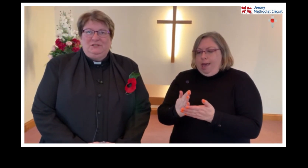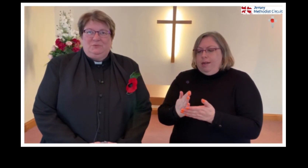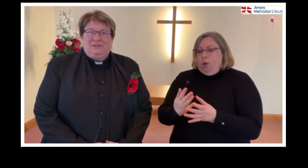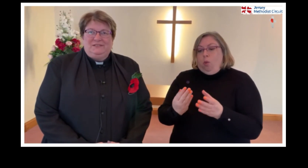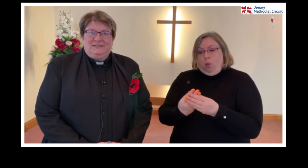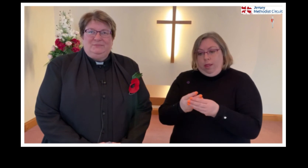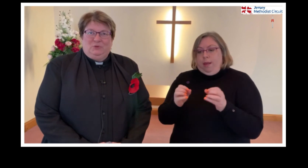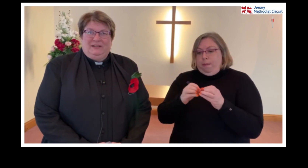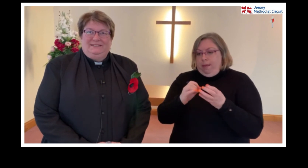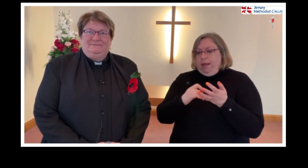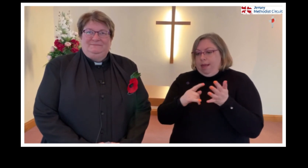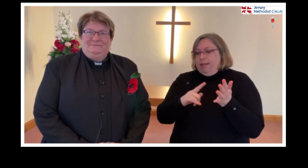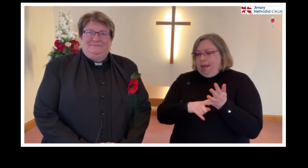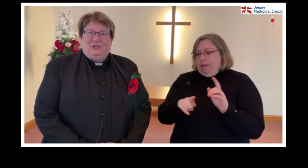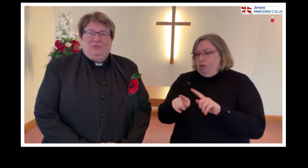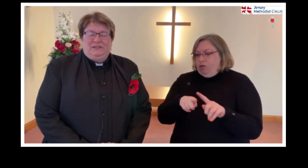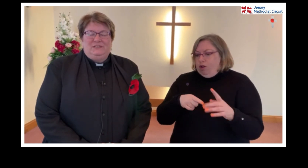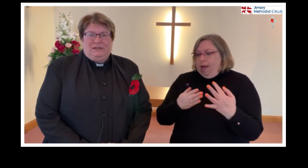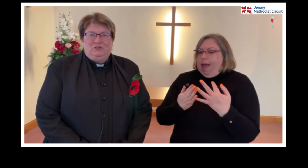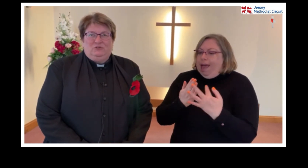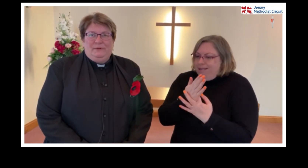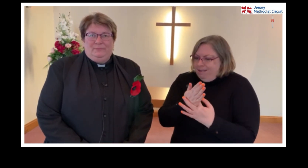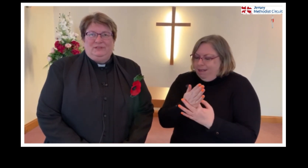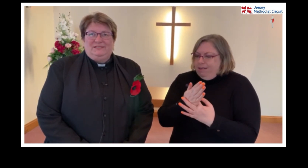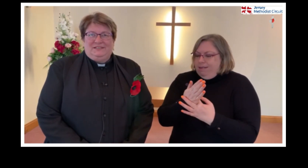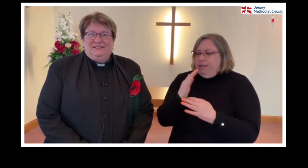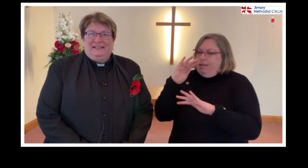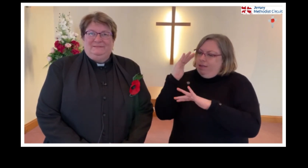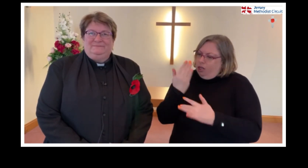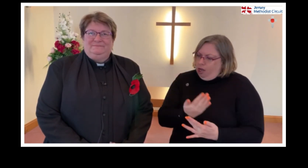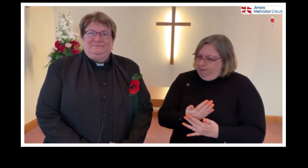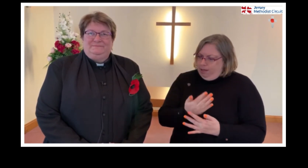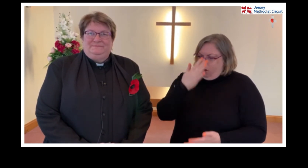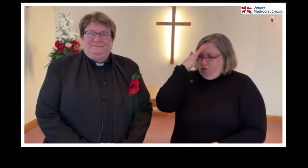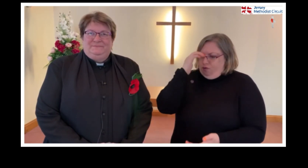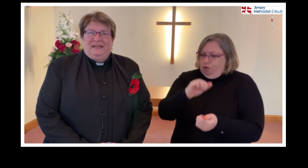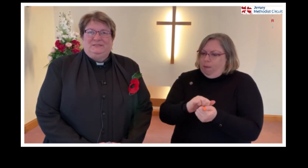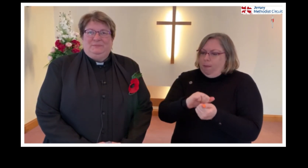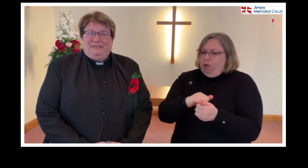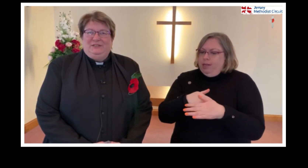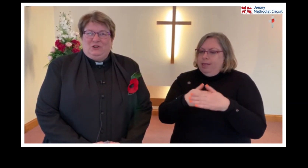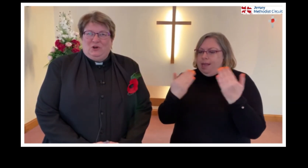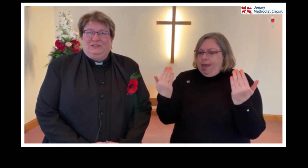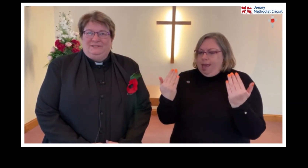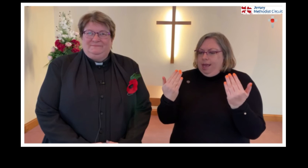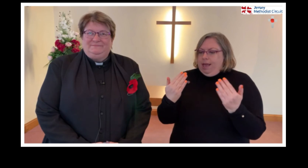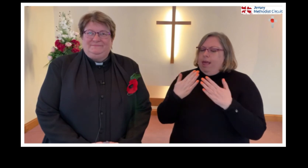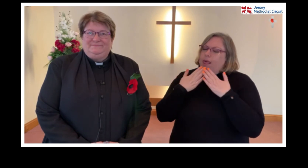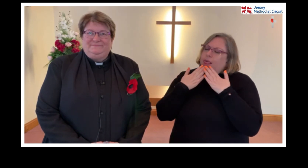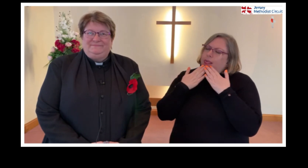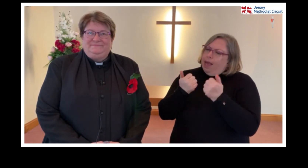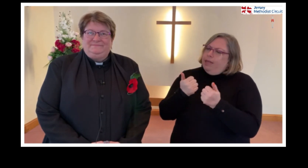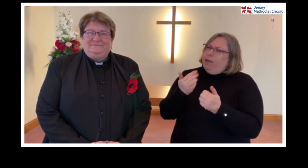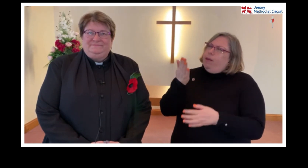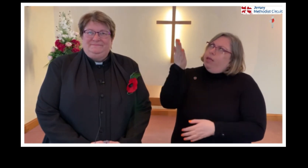to worship with us this morning on this special Remembrance Sunday. Thanks be to God.